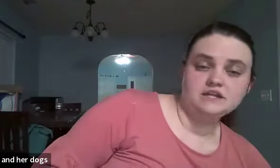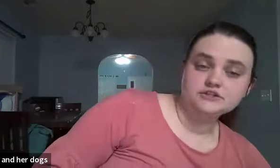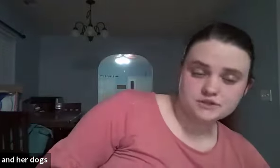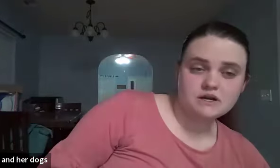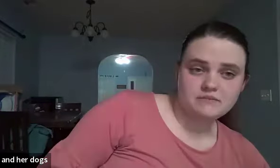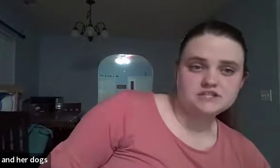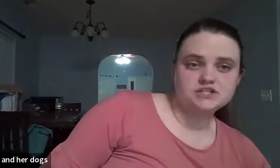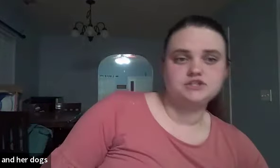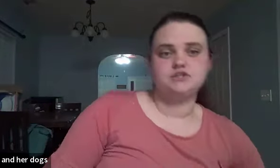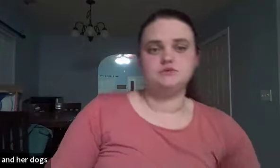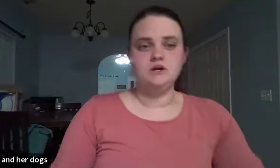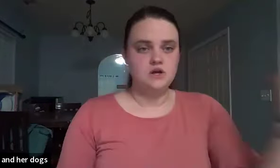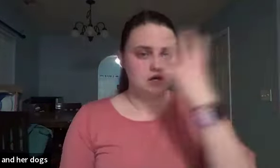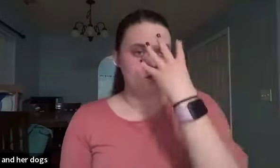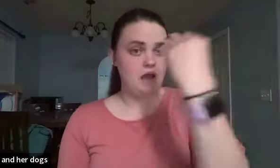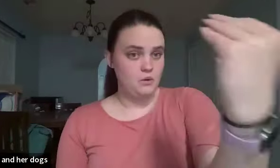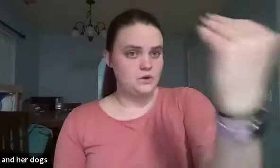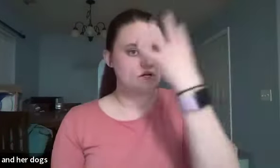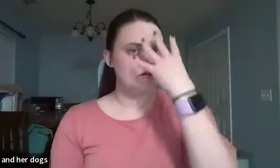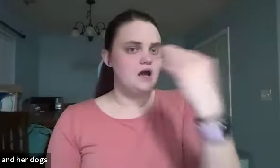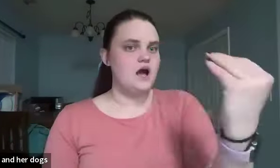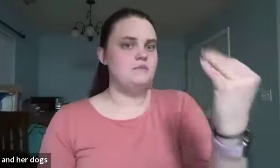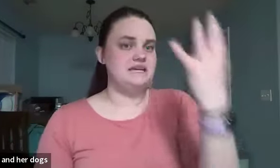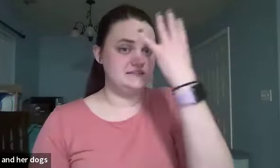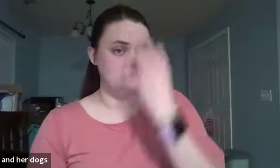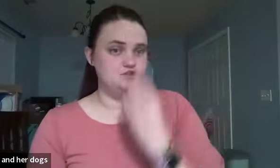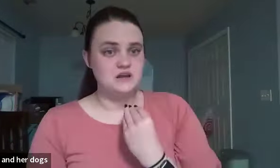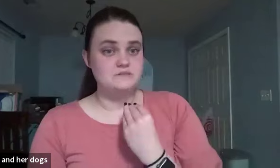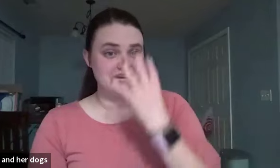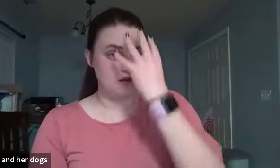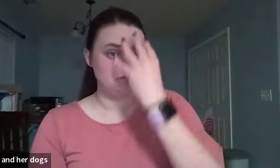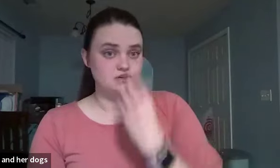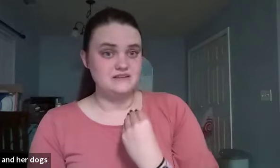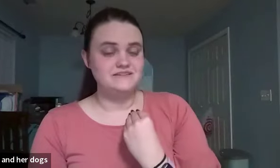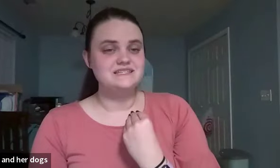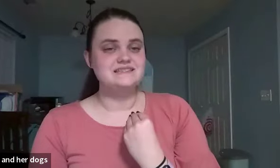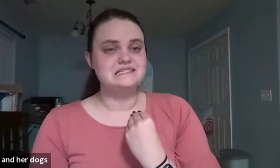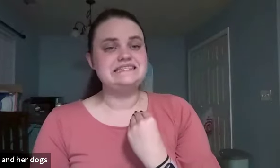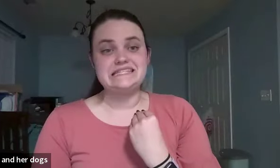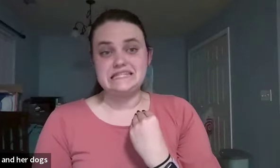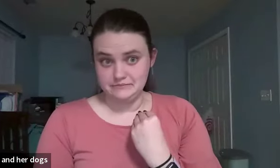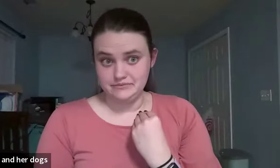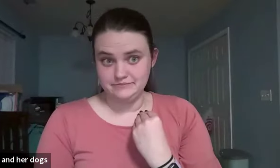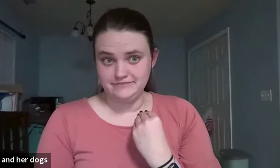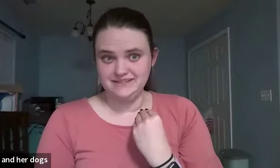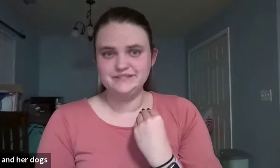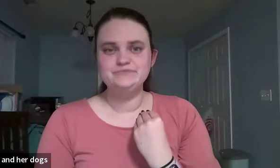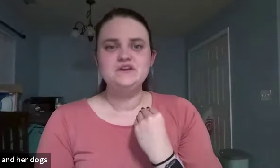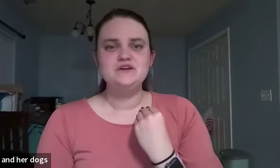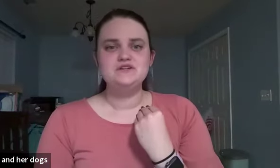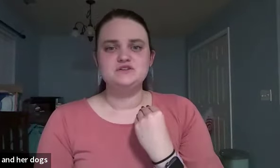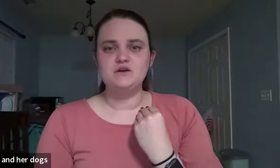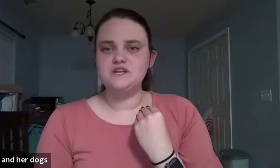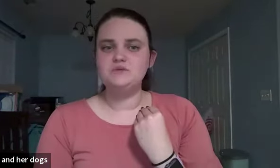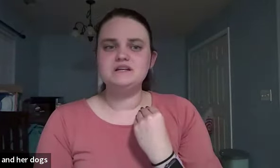And you do want to make sure you go outward because if you just come down straight like this is sleep. So I don't think you want to